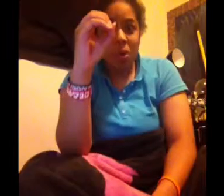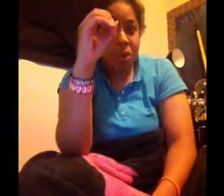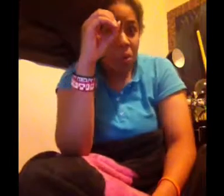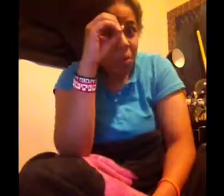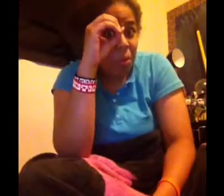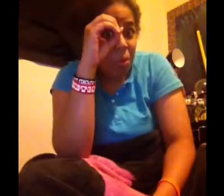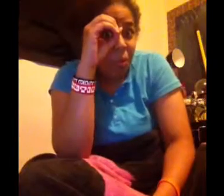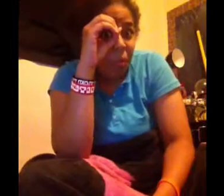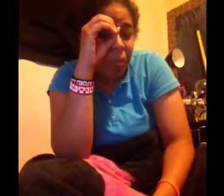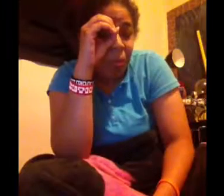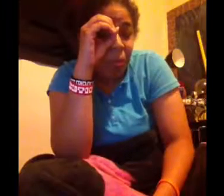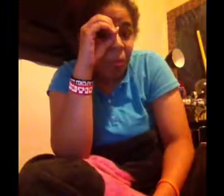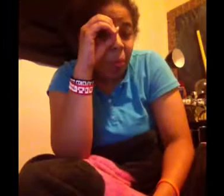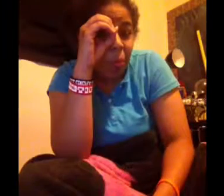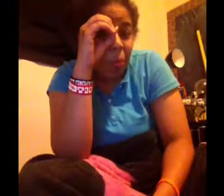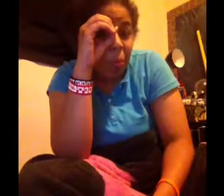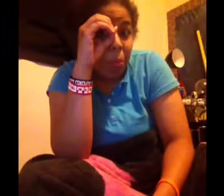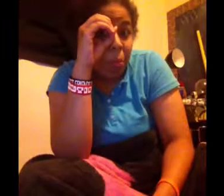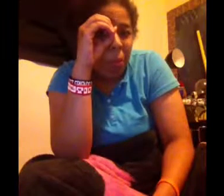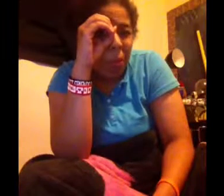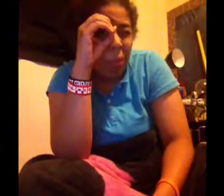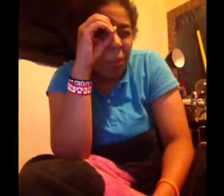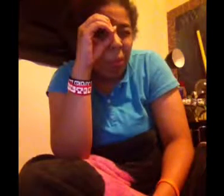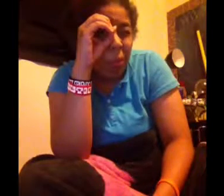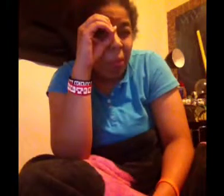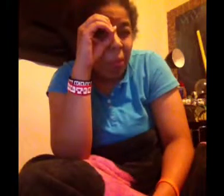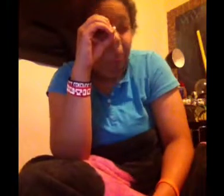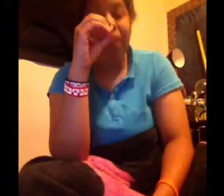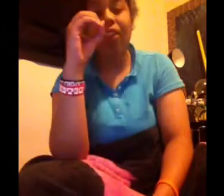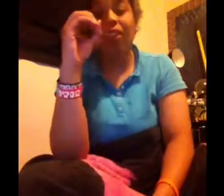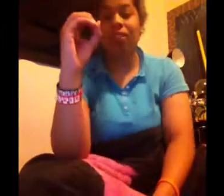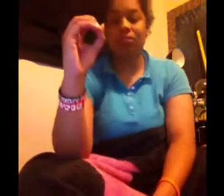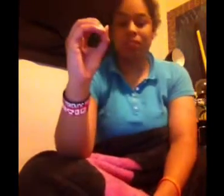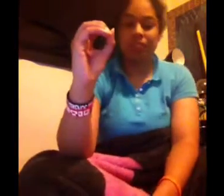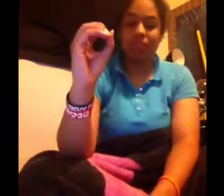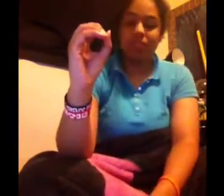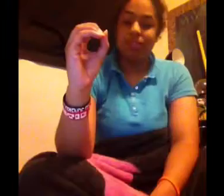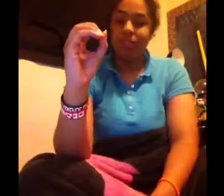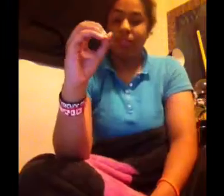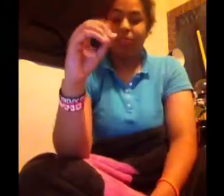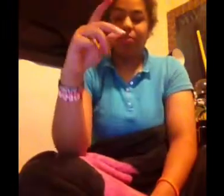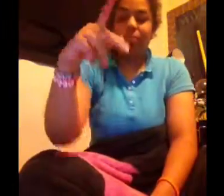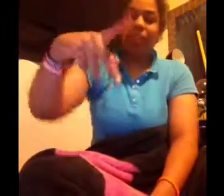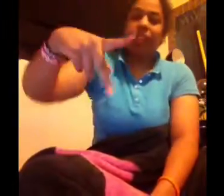P,